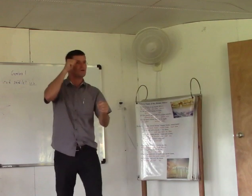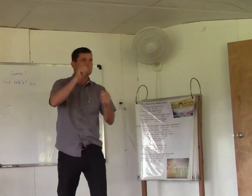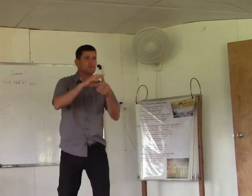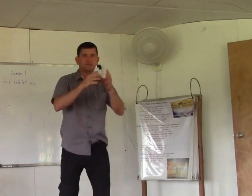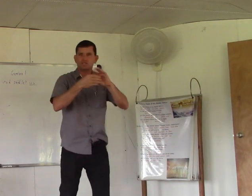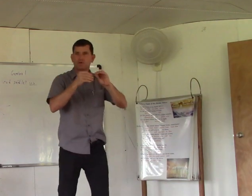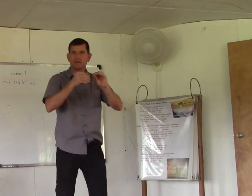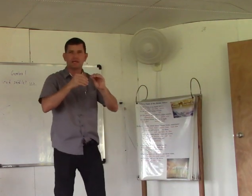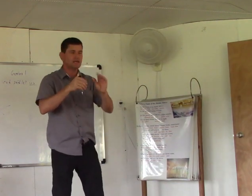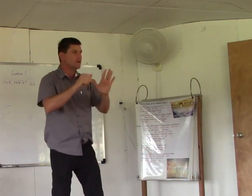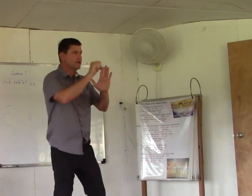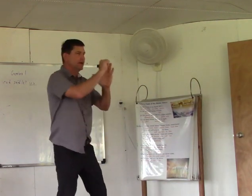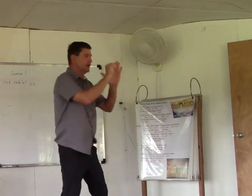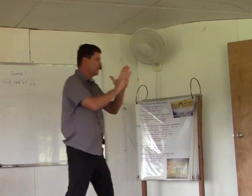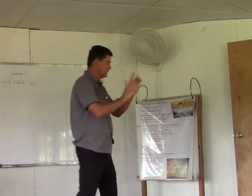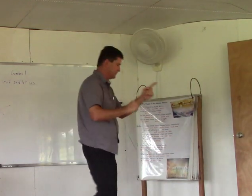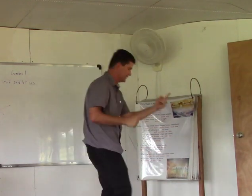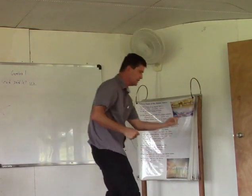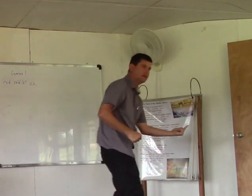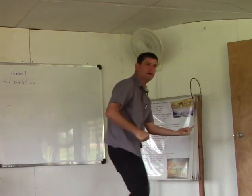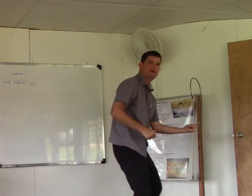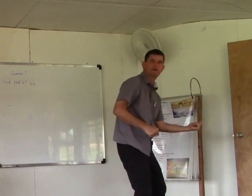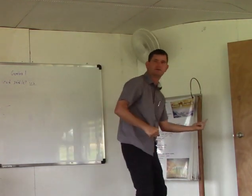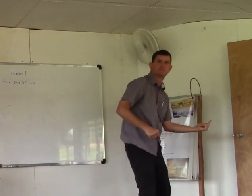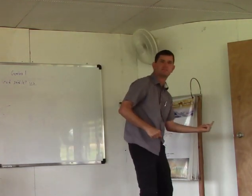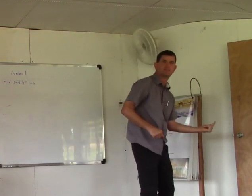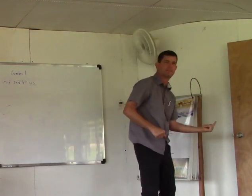Remember the story, Aaron, here.